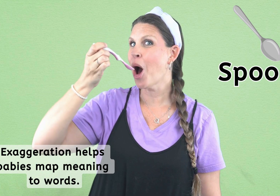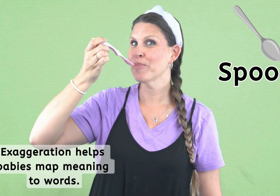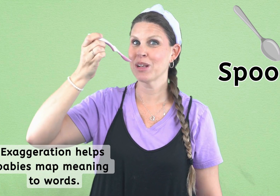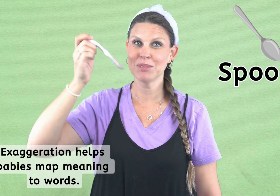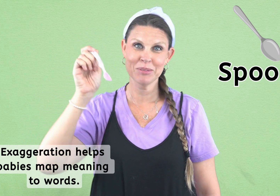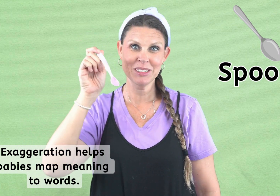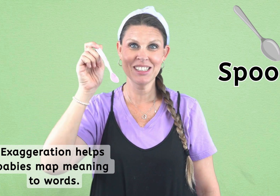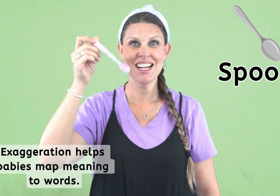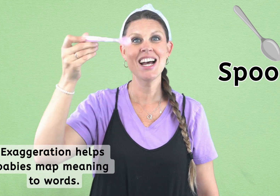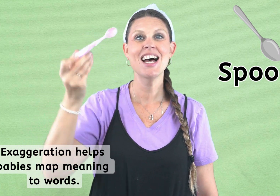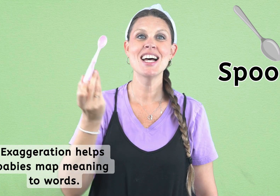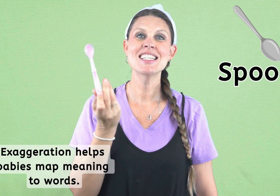Yummy.